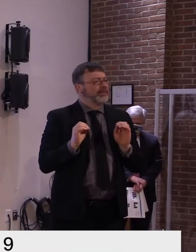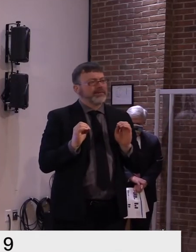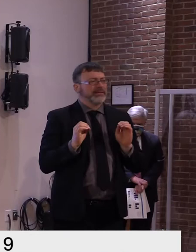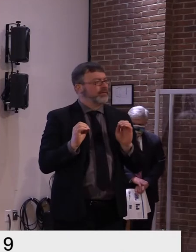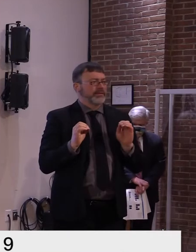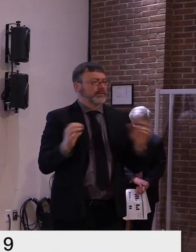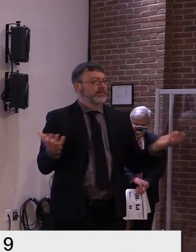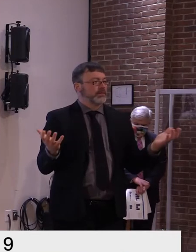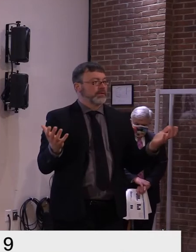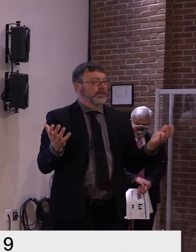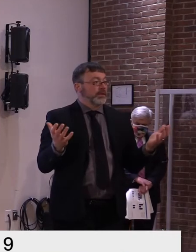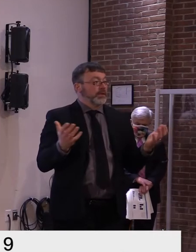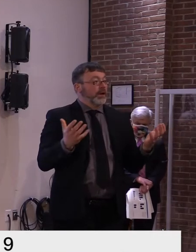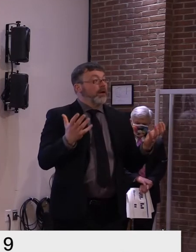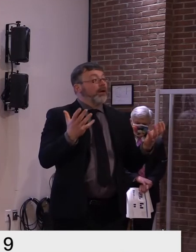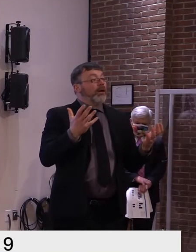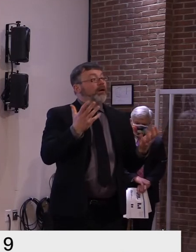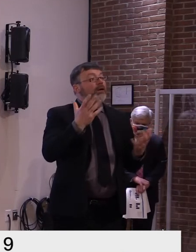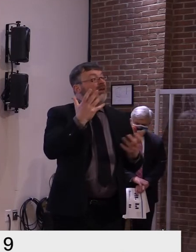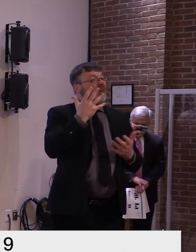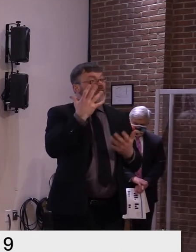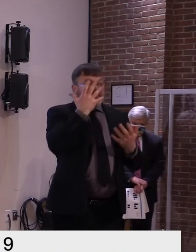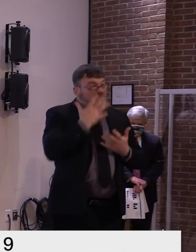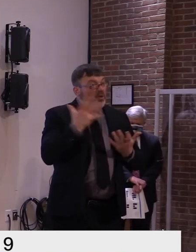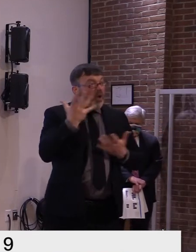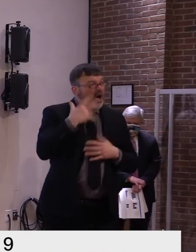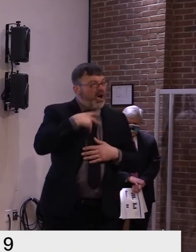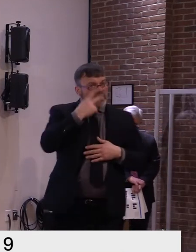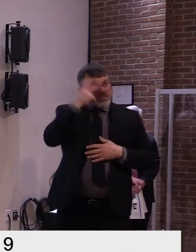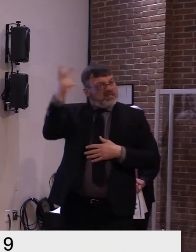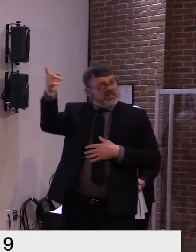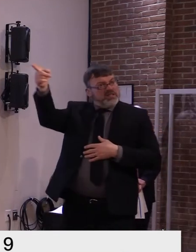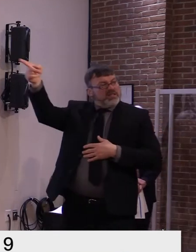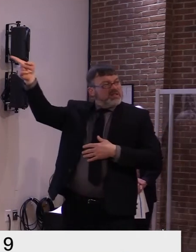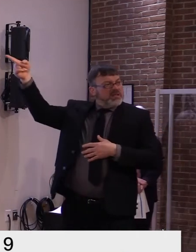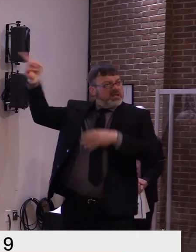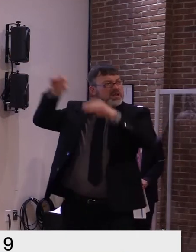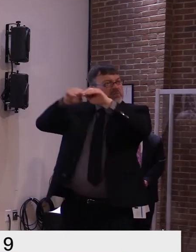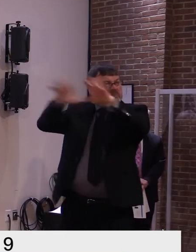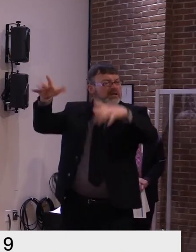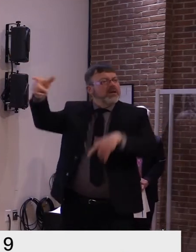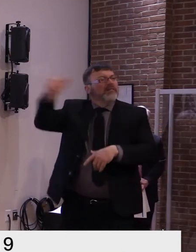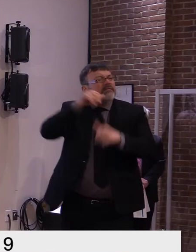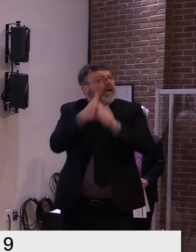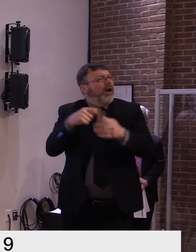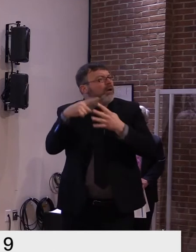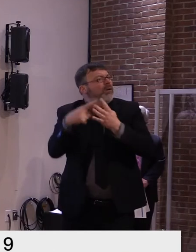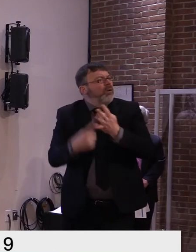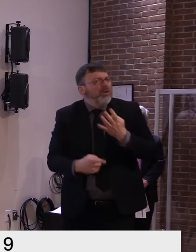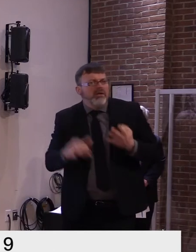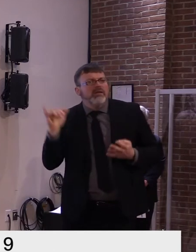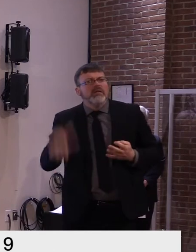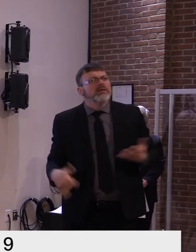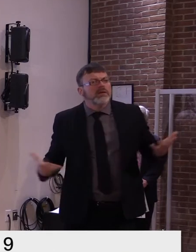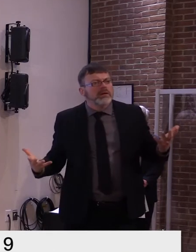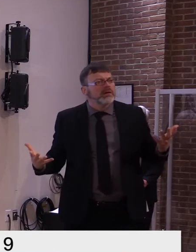transmissible variant of the virus in the US only should give us more reason to redouble our